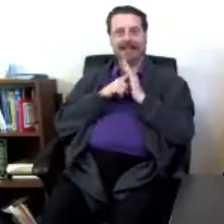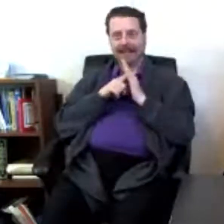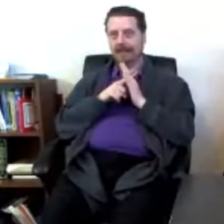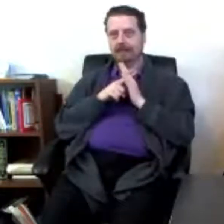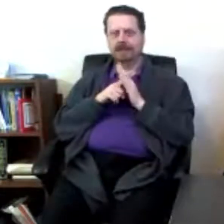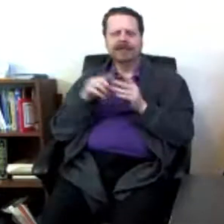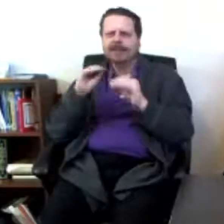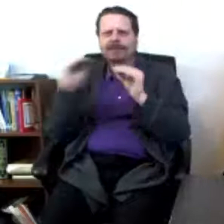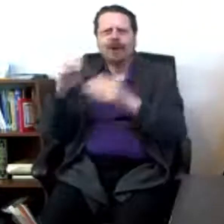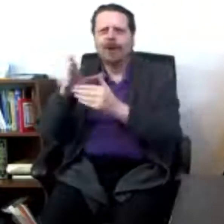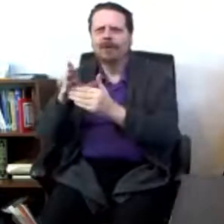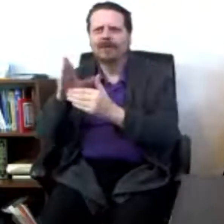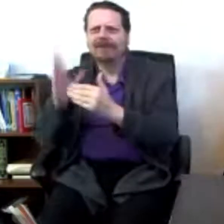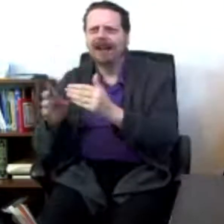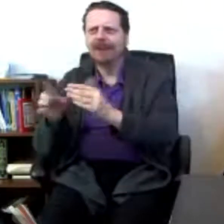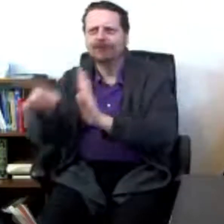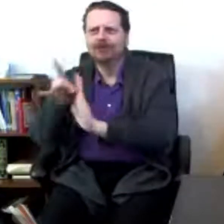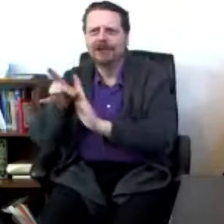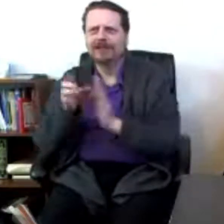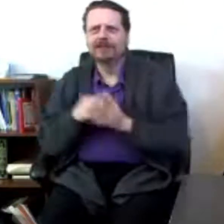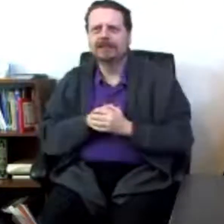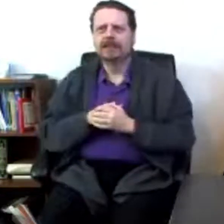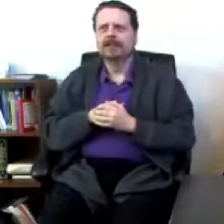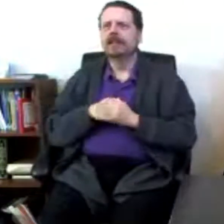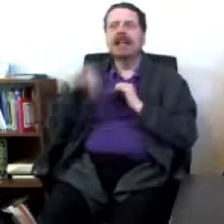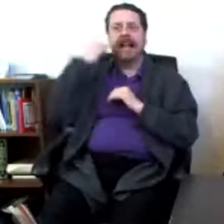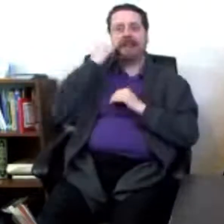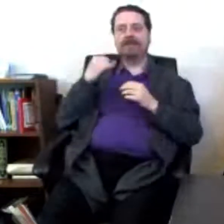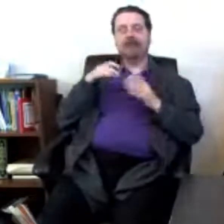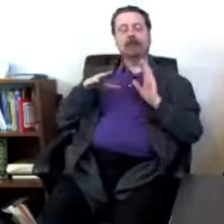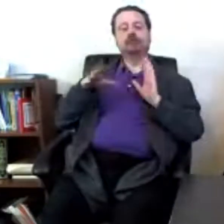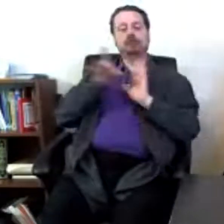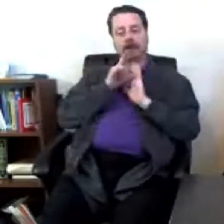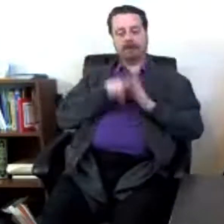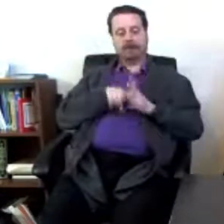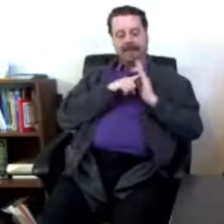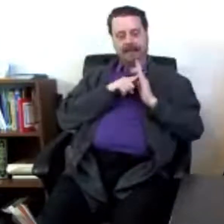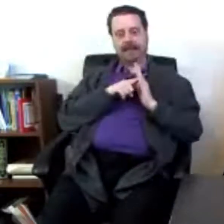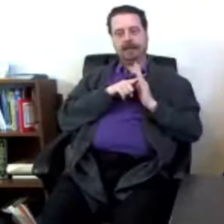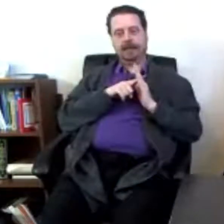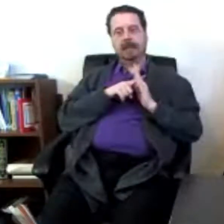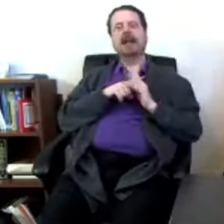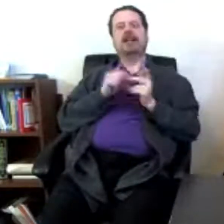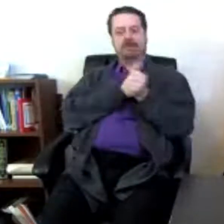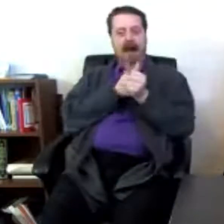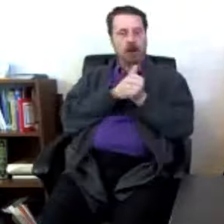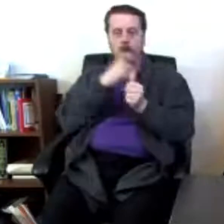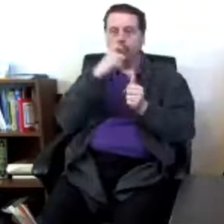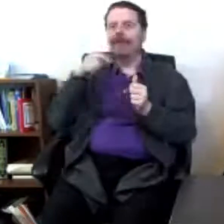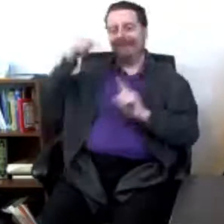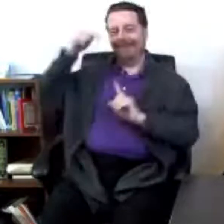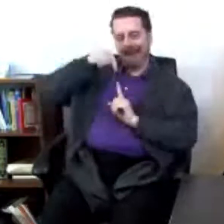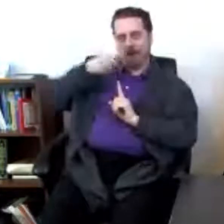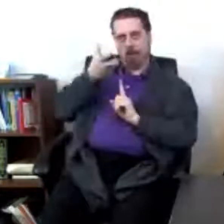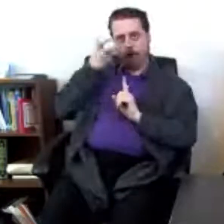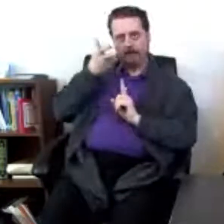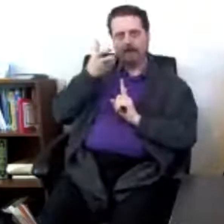in the beginning and they choose to follow, they should blame no one for reaching where the leader